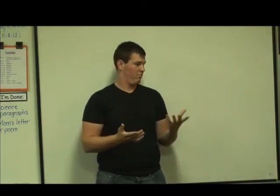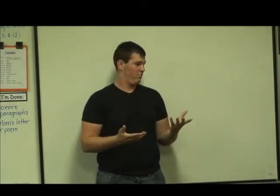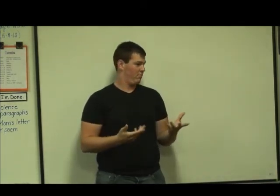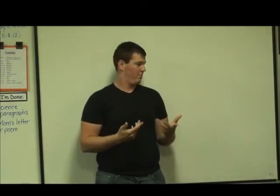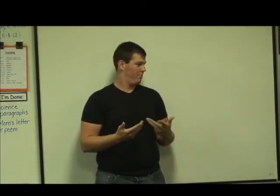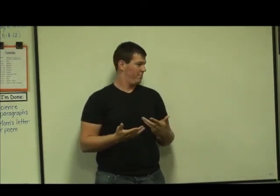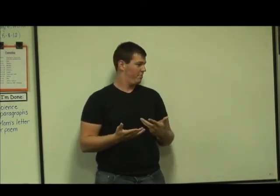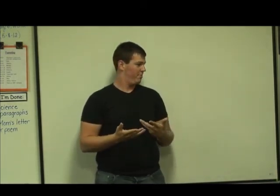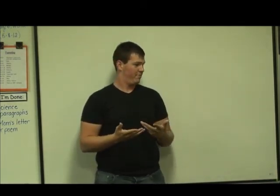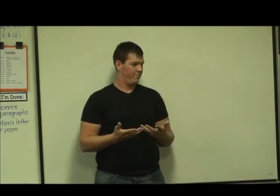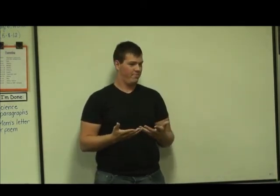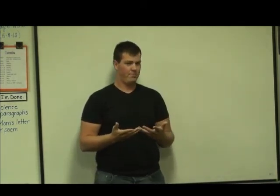Anything?